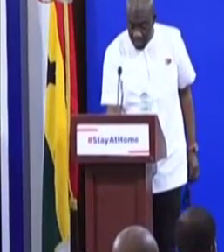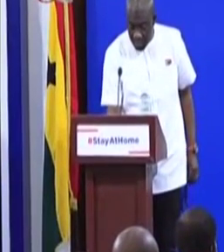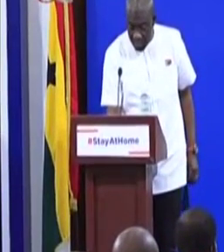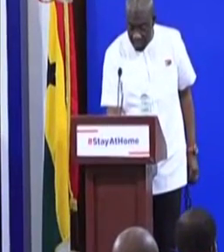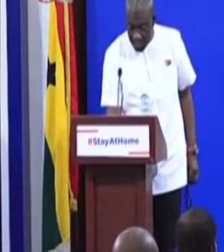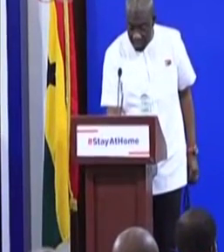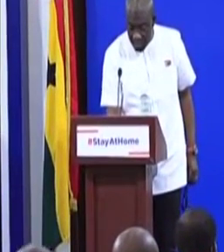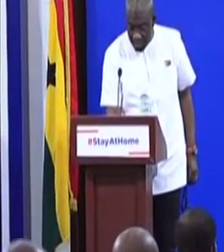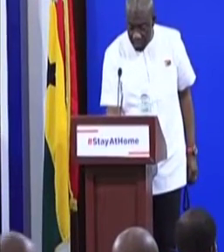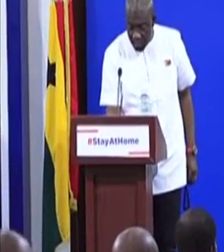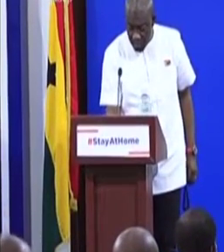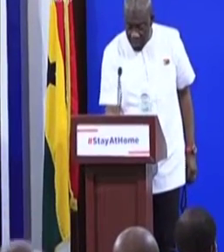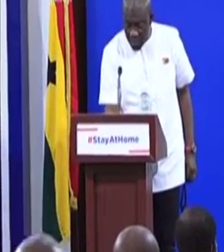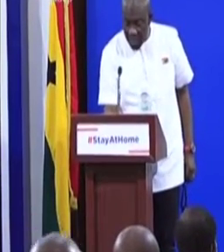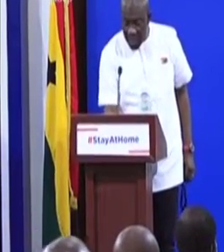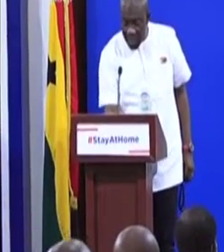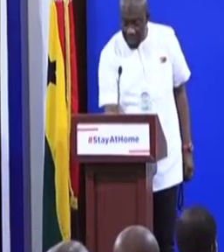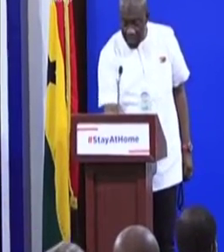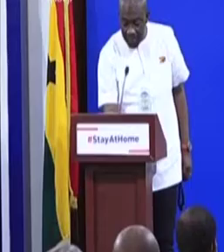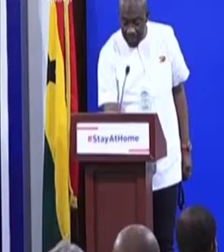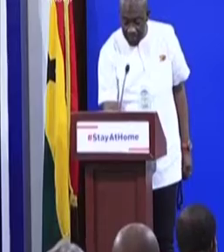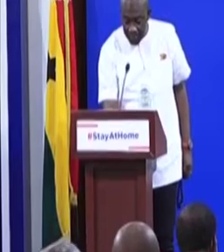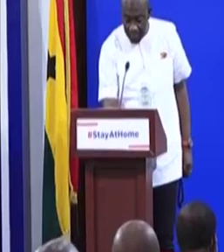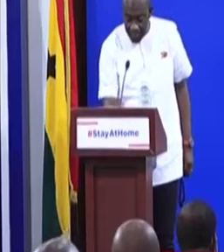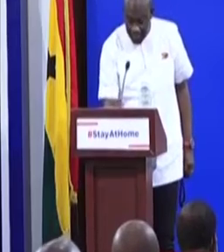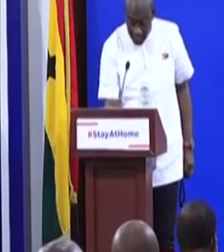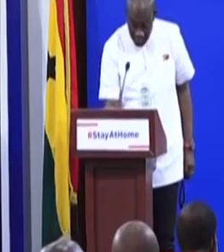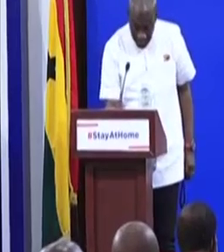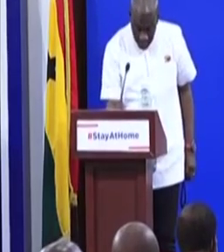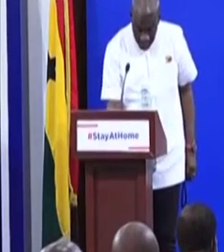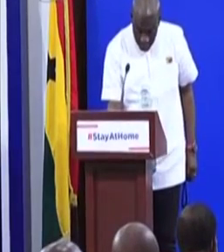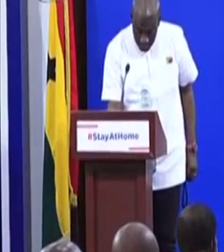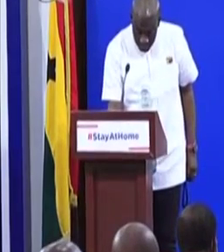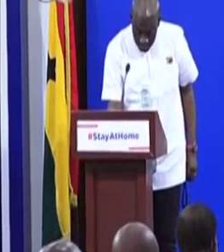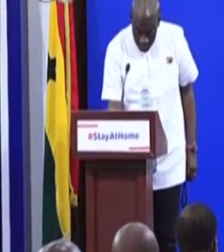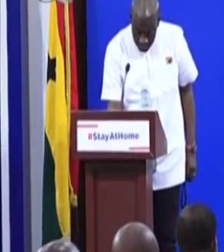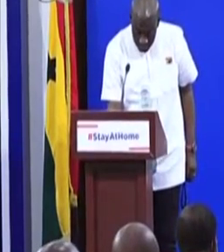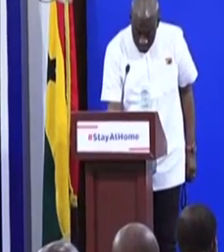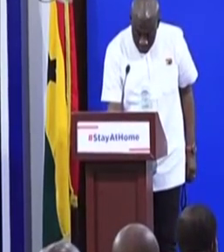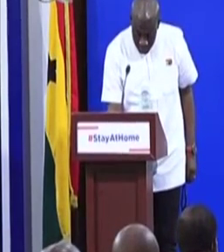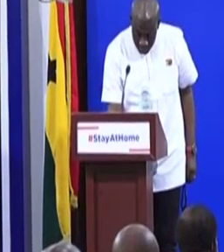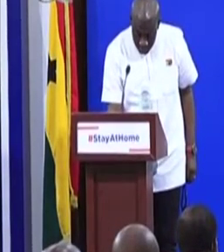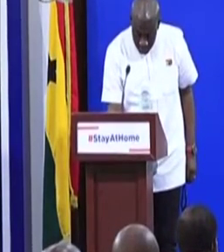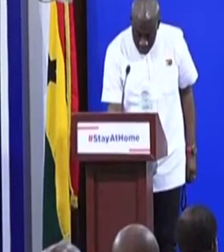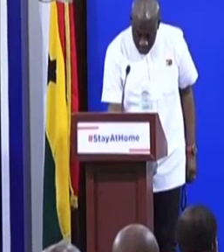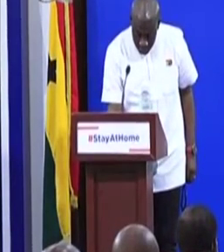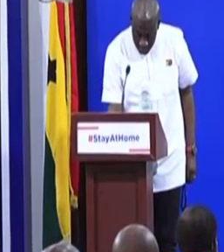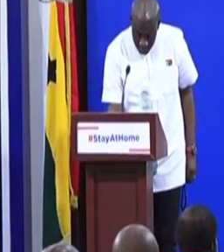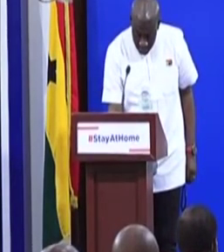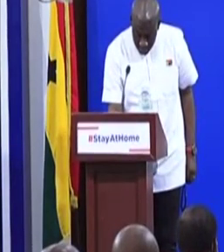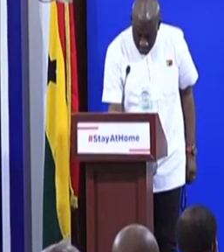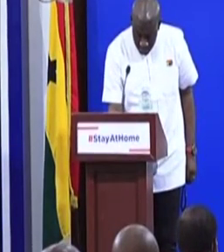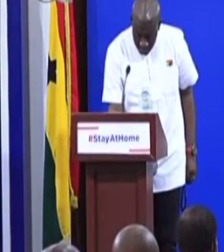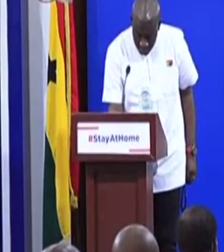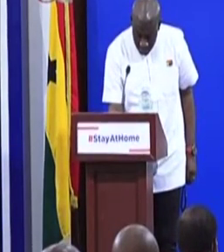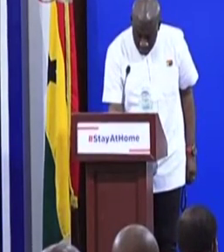education, and security and emergency numbers. Very quickly. So on the Covid tracker, the minister explained very well